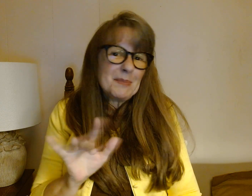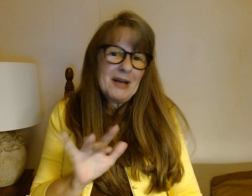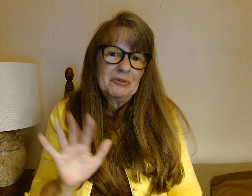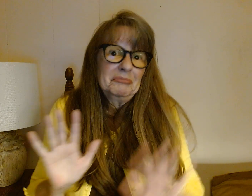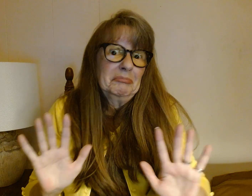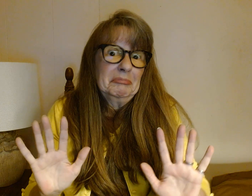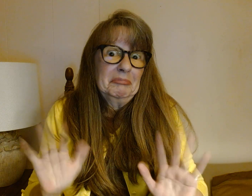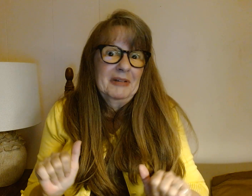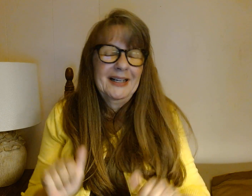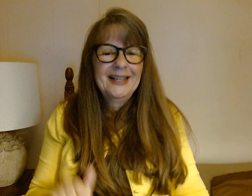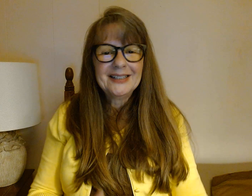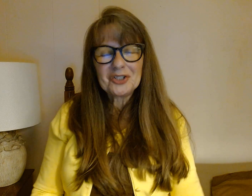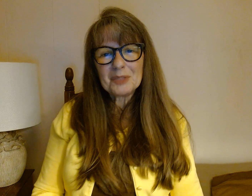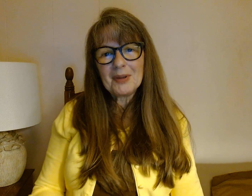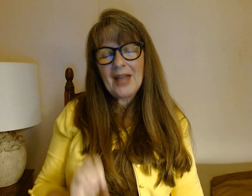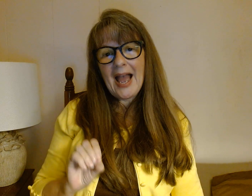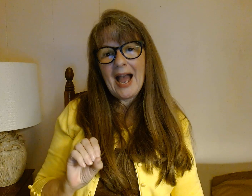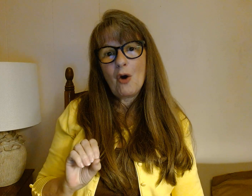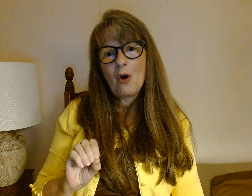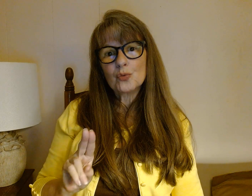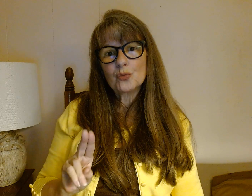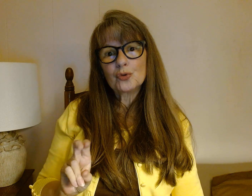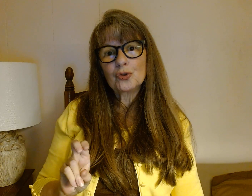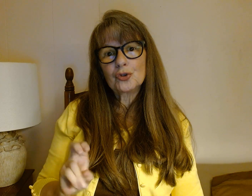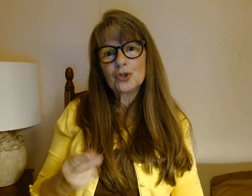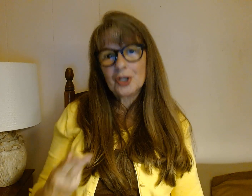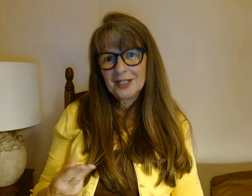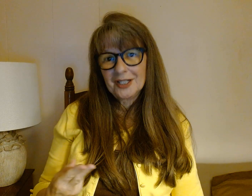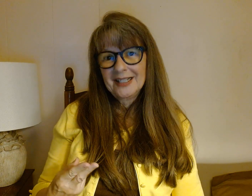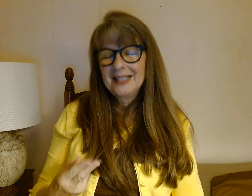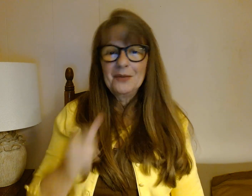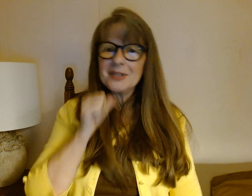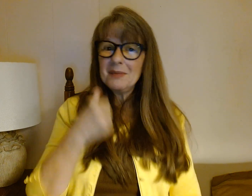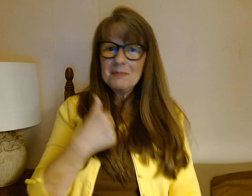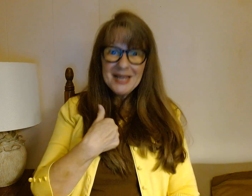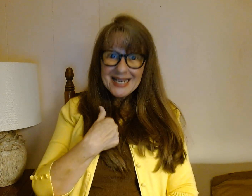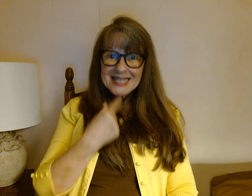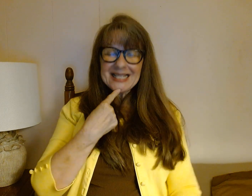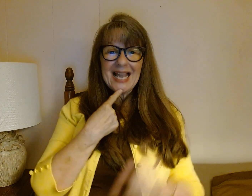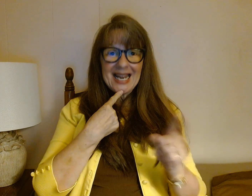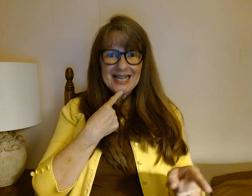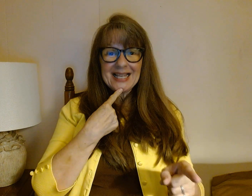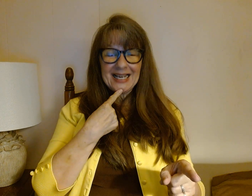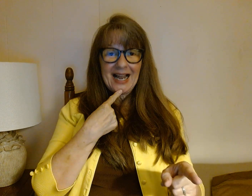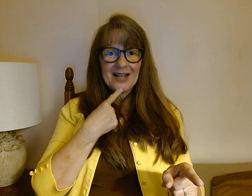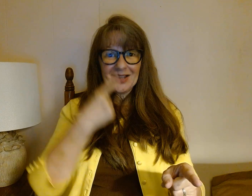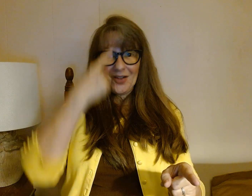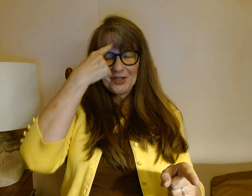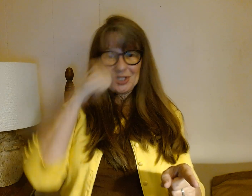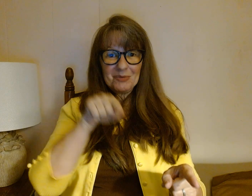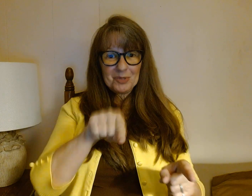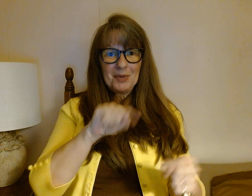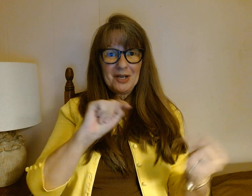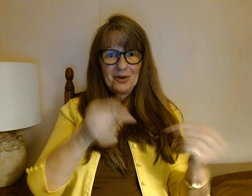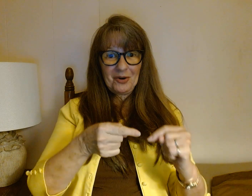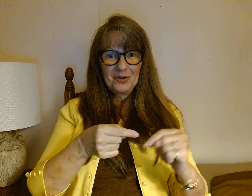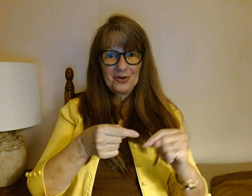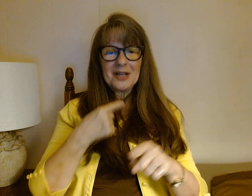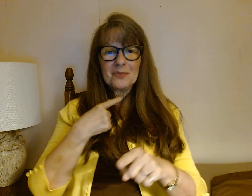spelled. She spelled ouch. It wasn't me saying that I thought that she was being hurt. It was